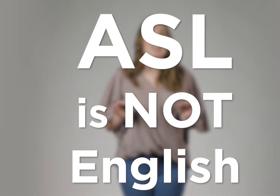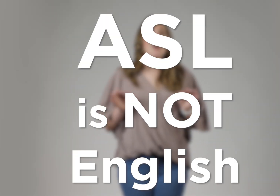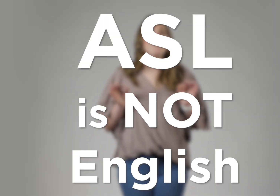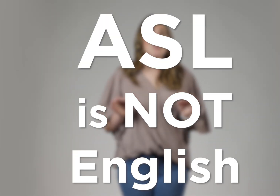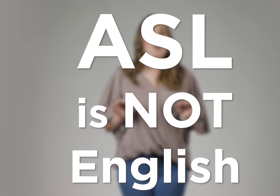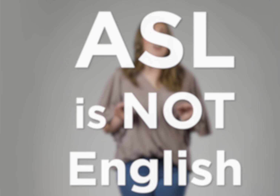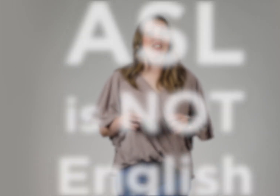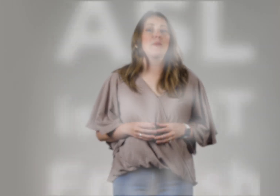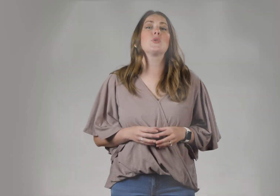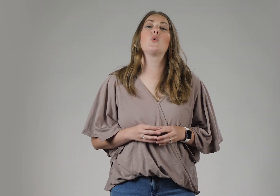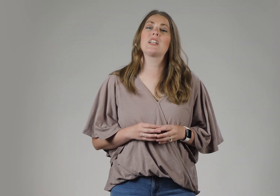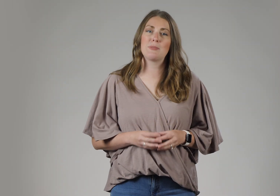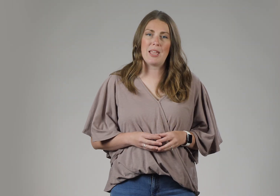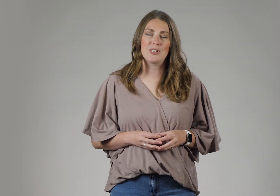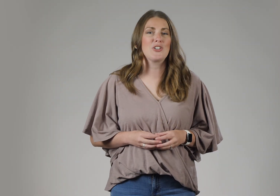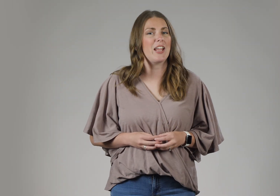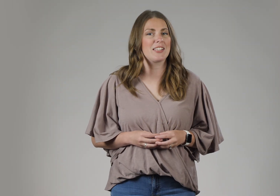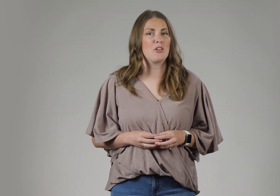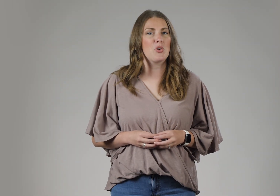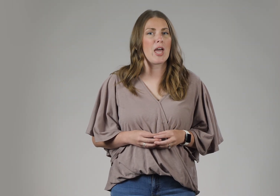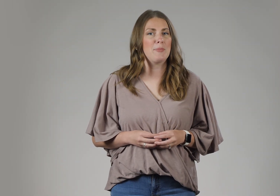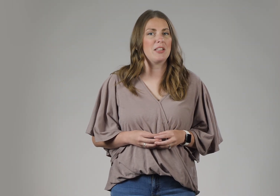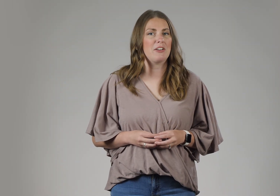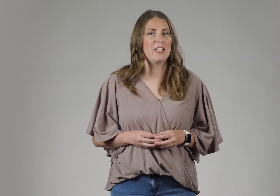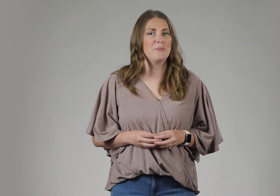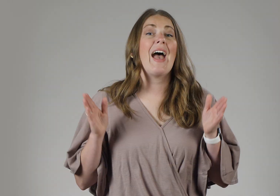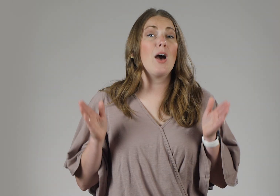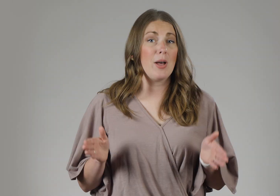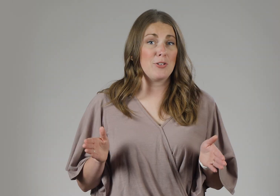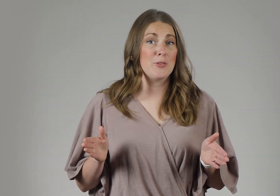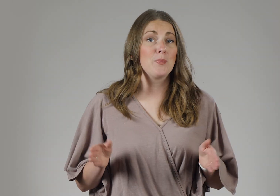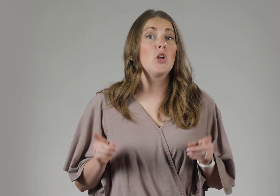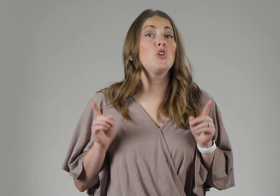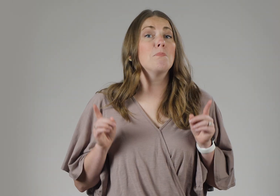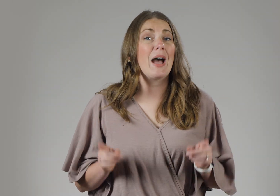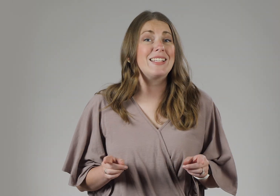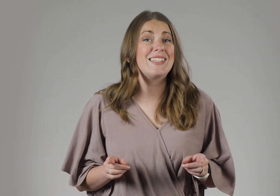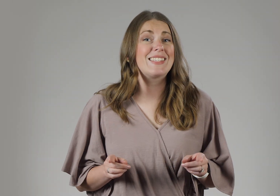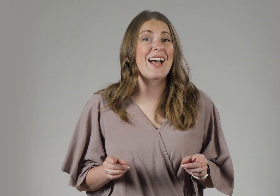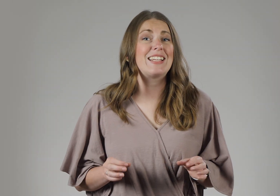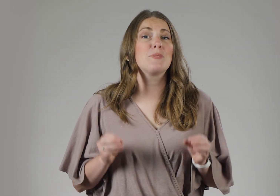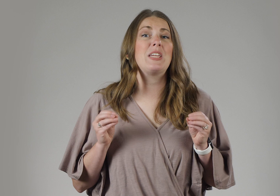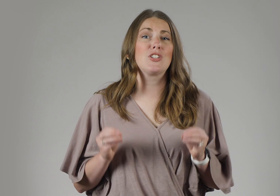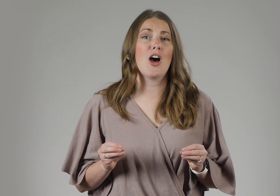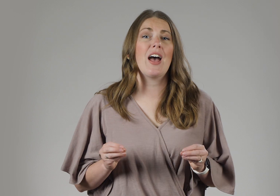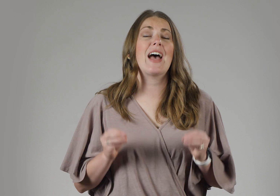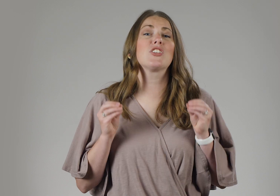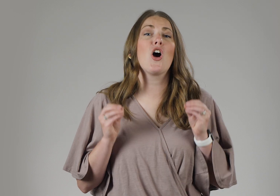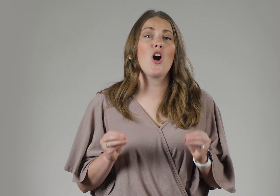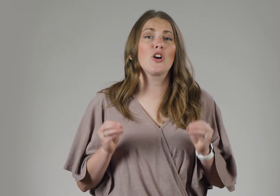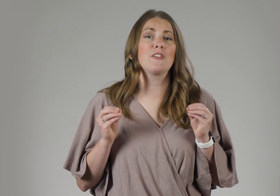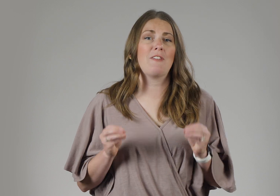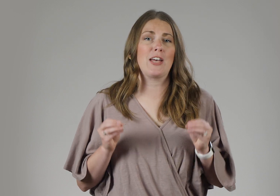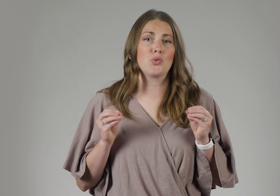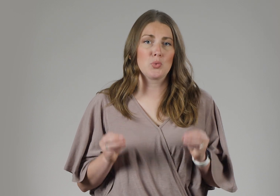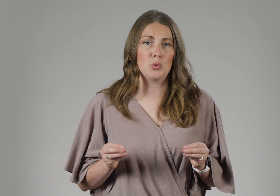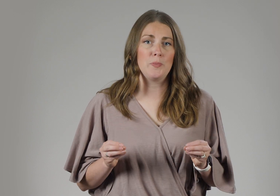of the concept will expand your ASL vocabulary. However, you might see signs being taught as a hard and fast rule.